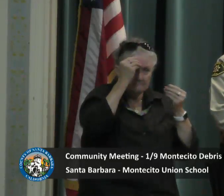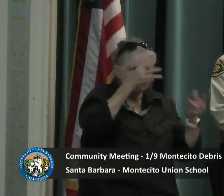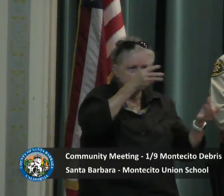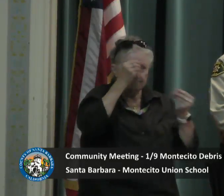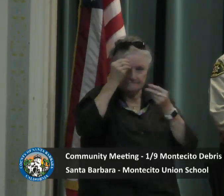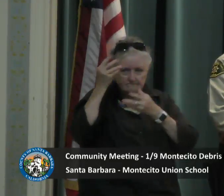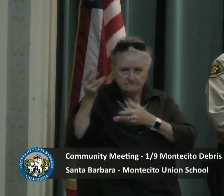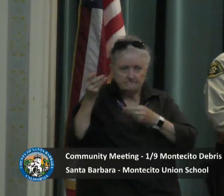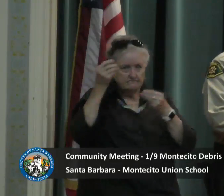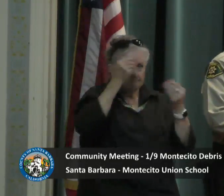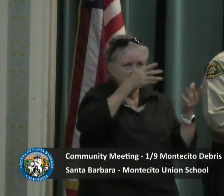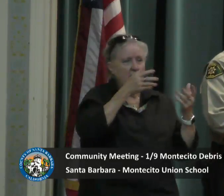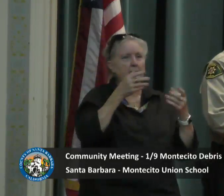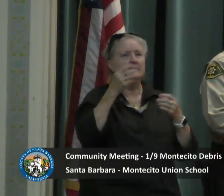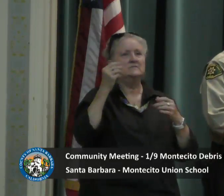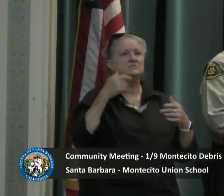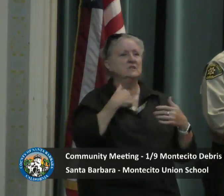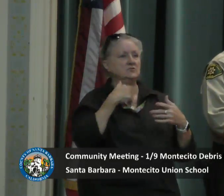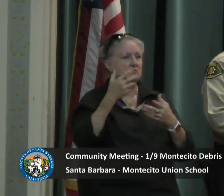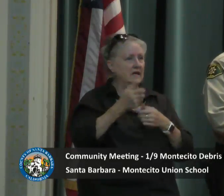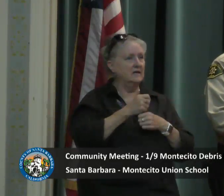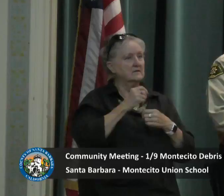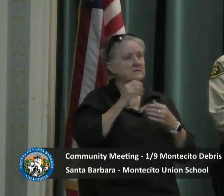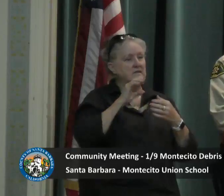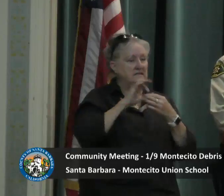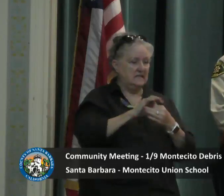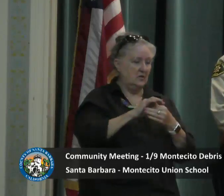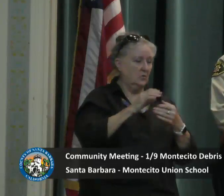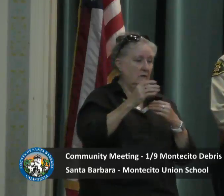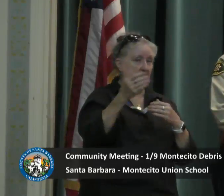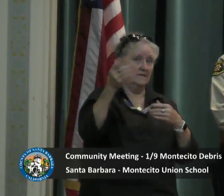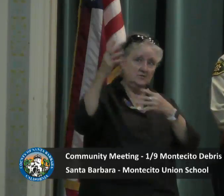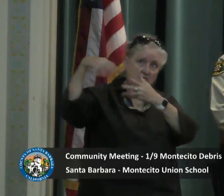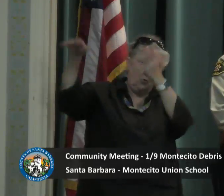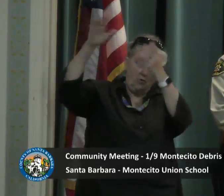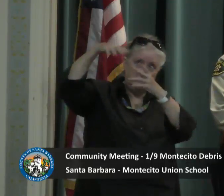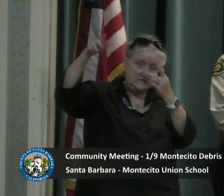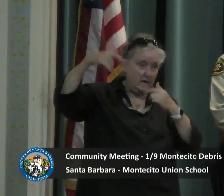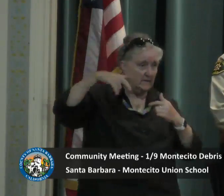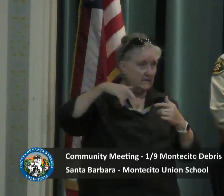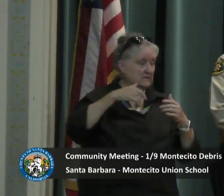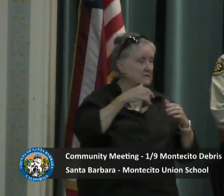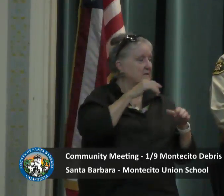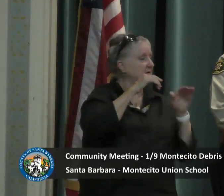you receive about approaching storms with your family members, your friends,